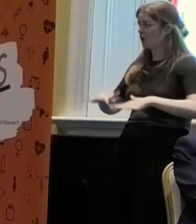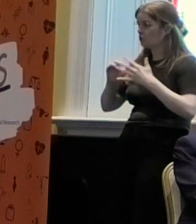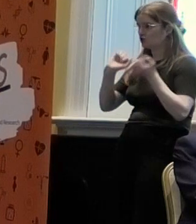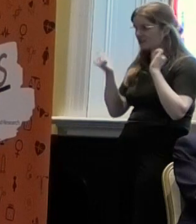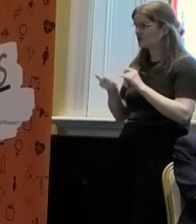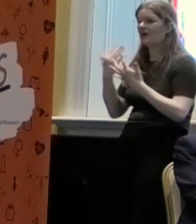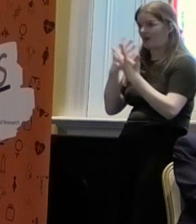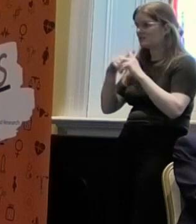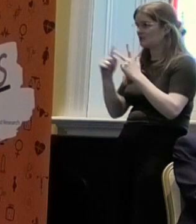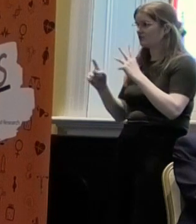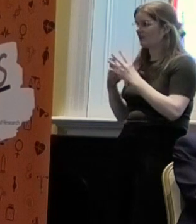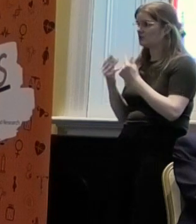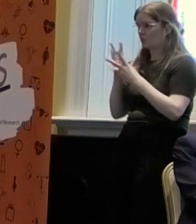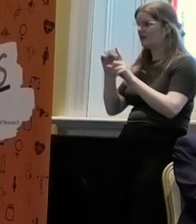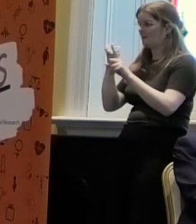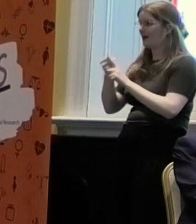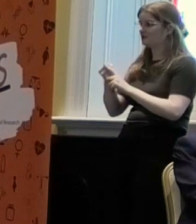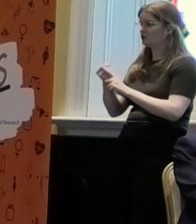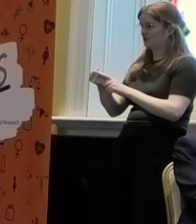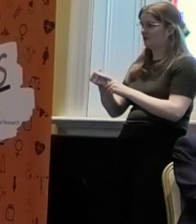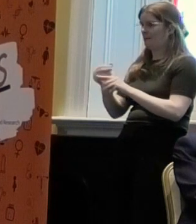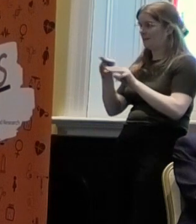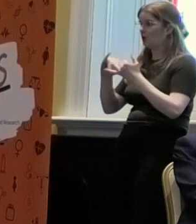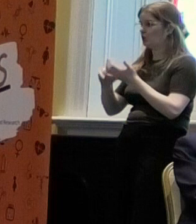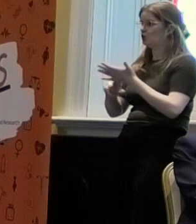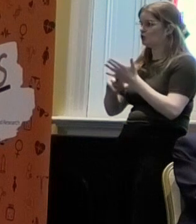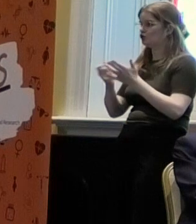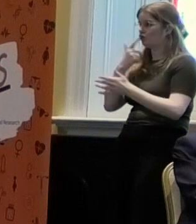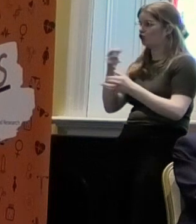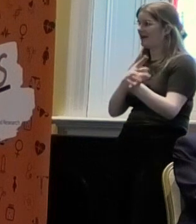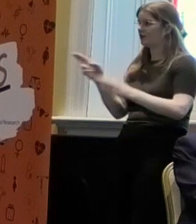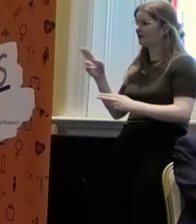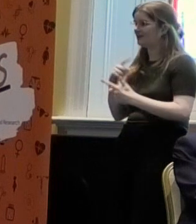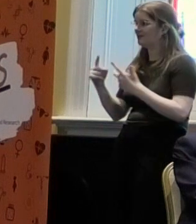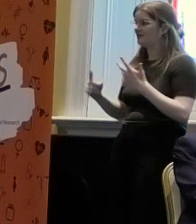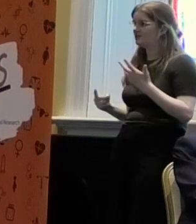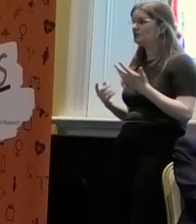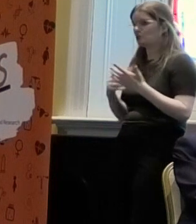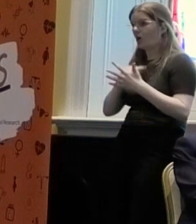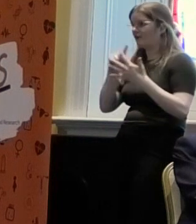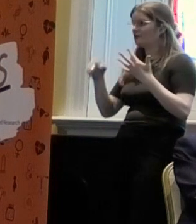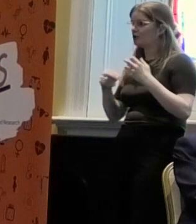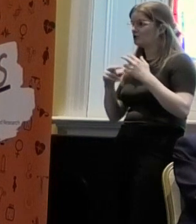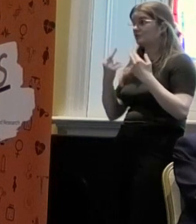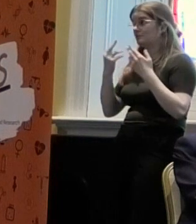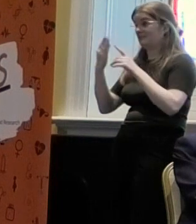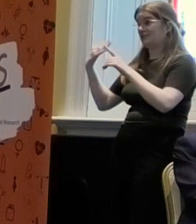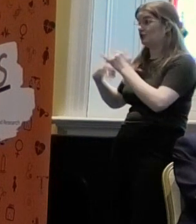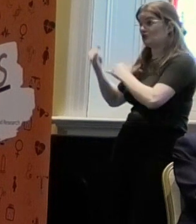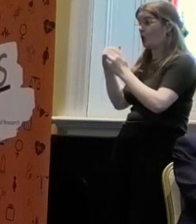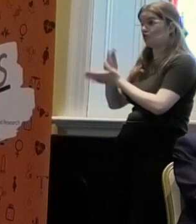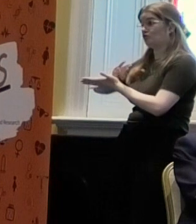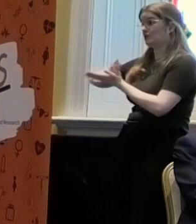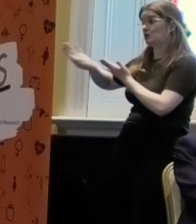things that will impact on drug utilization by the body. So all of those things, if we're pregnant, people are being excluded by trials, can't be taken